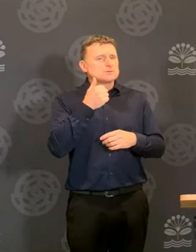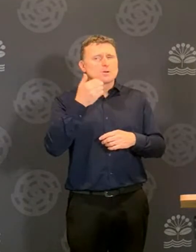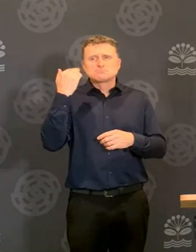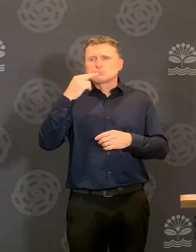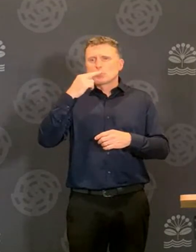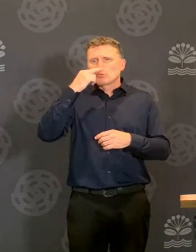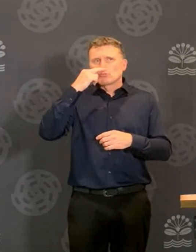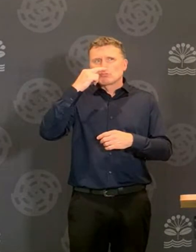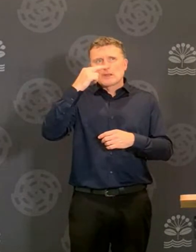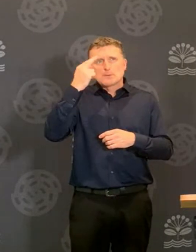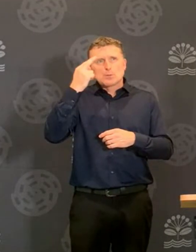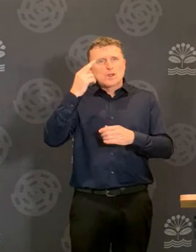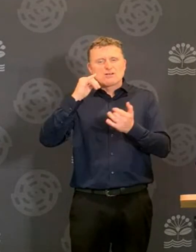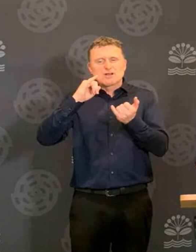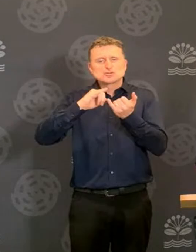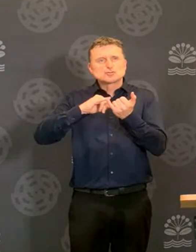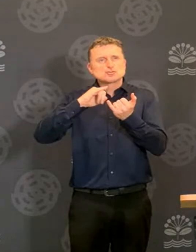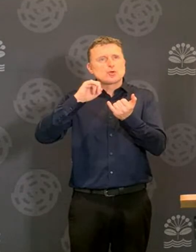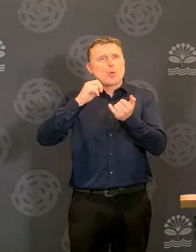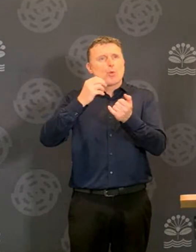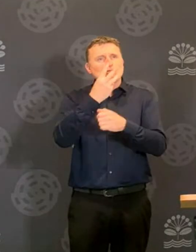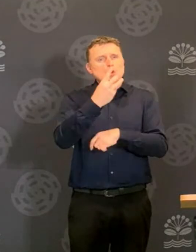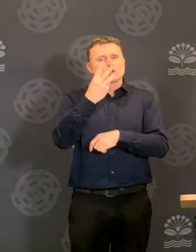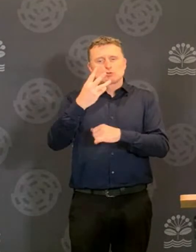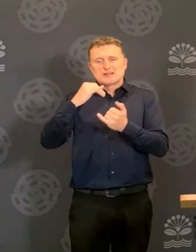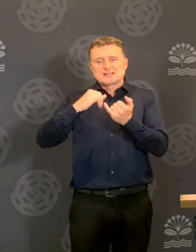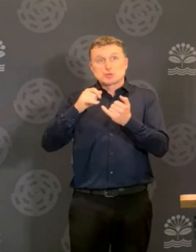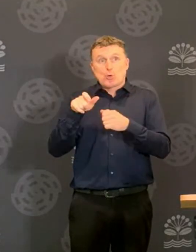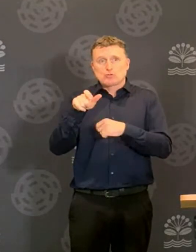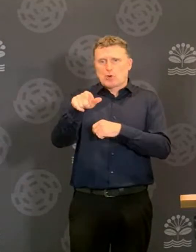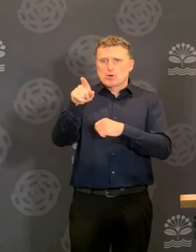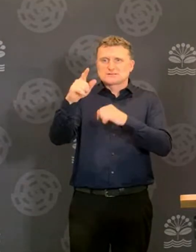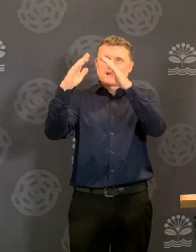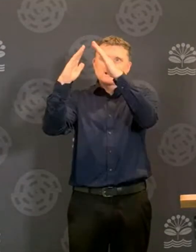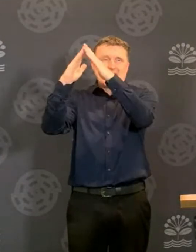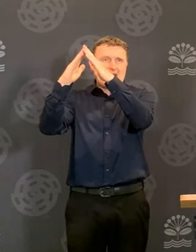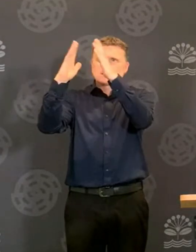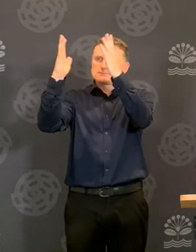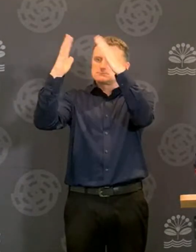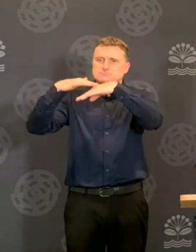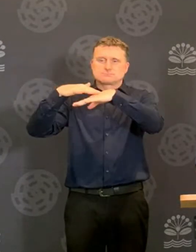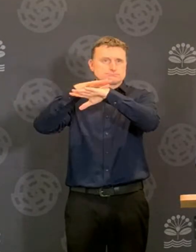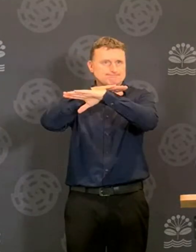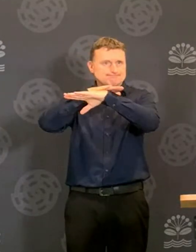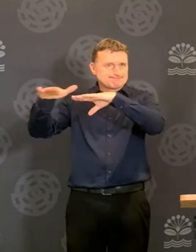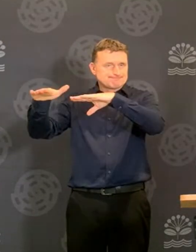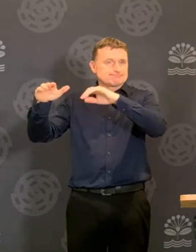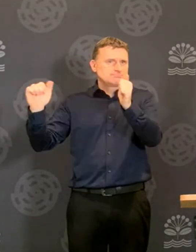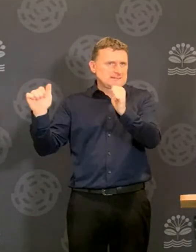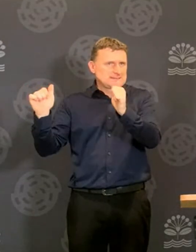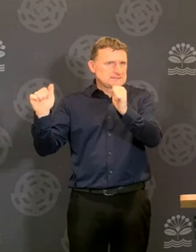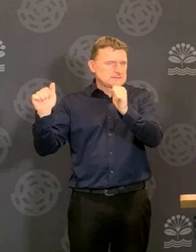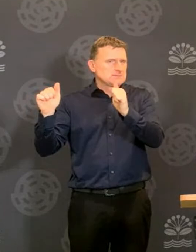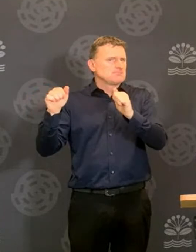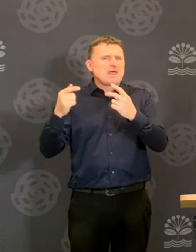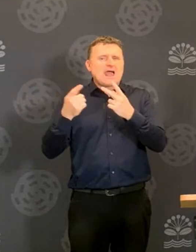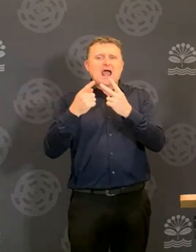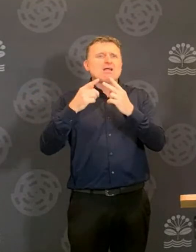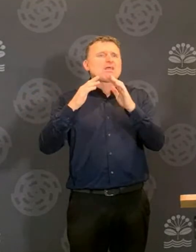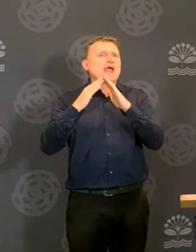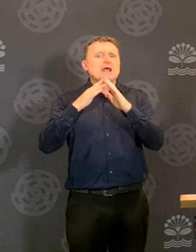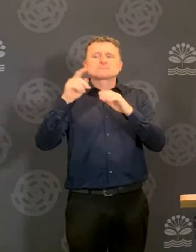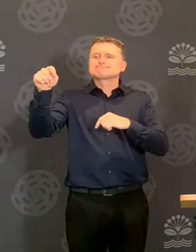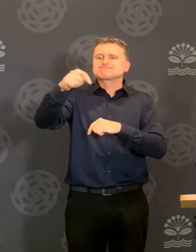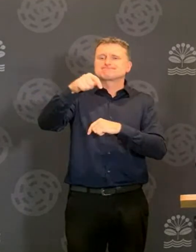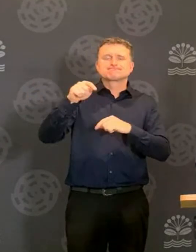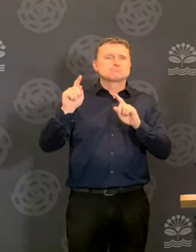property that's been demolished on Shaw Road? So when our building inspections team went out to assess that particular